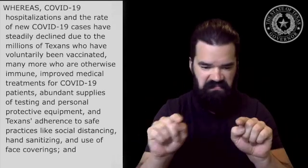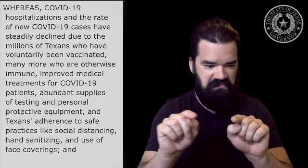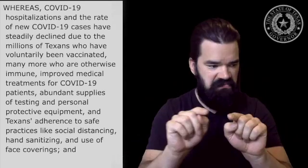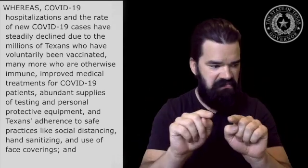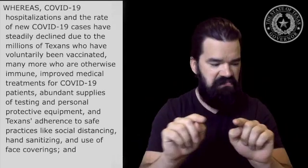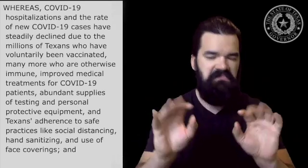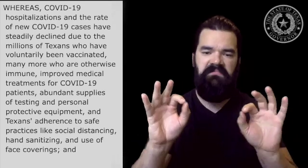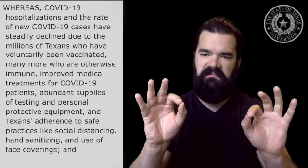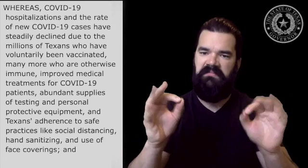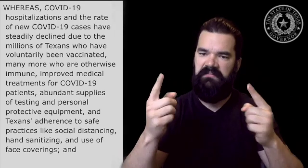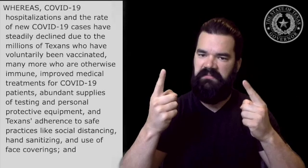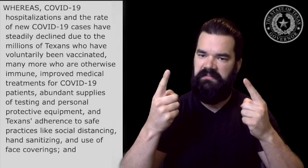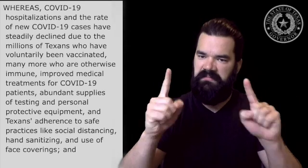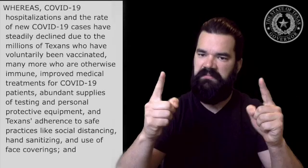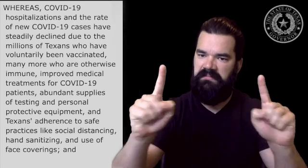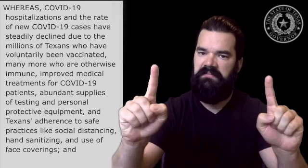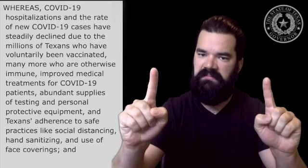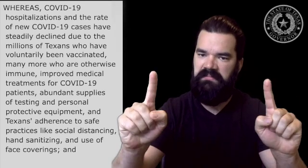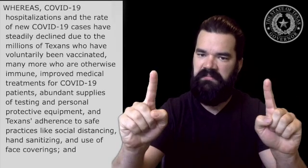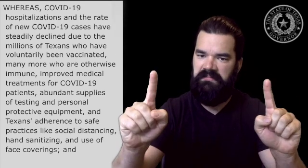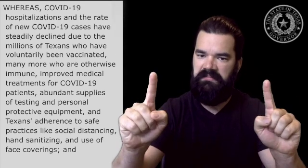And